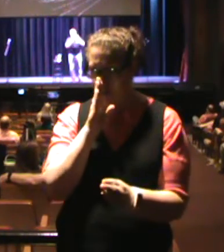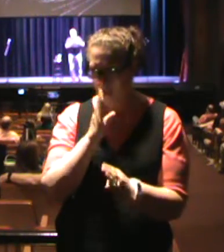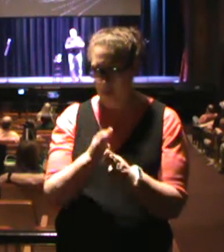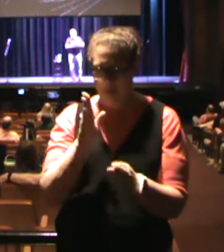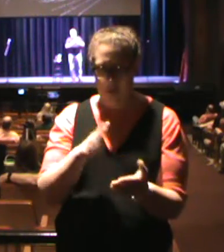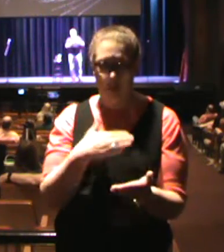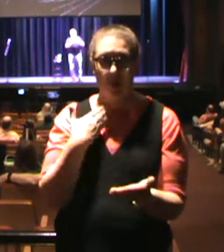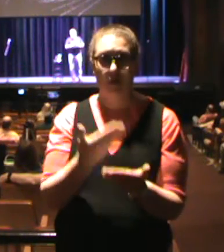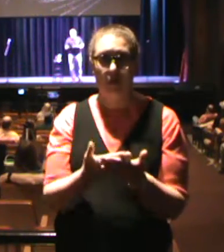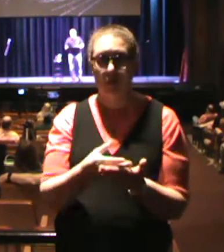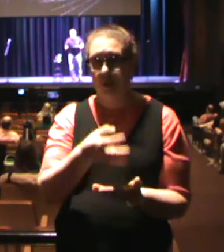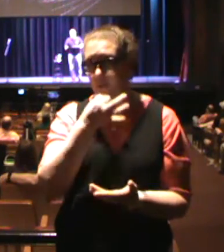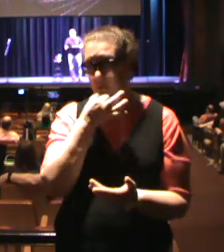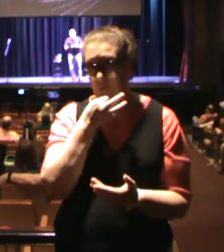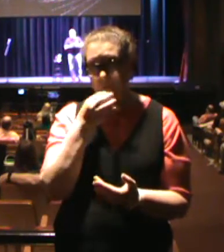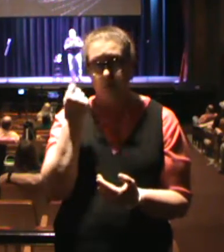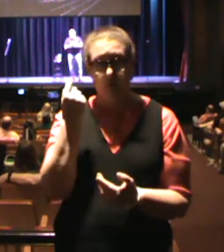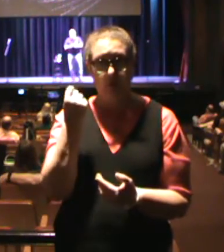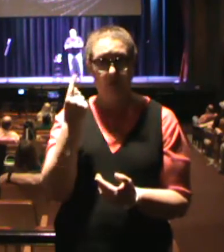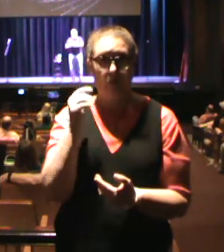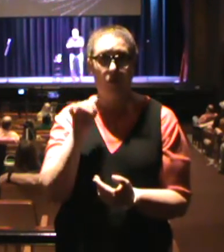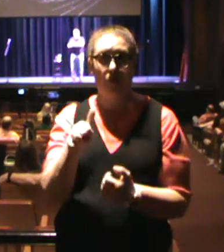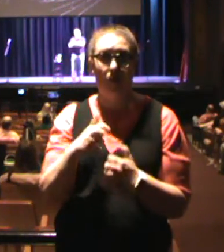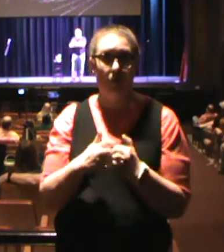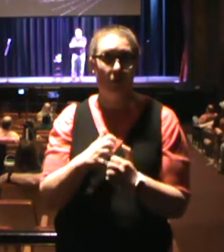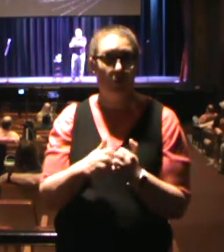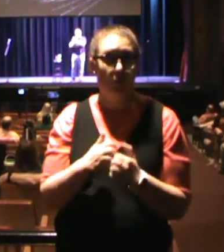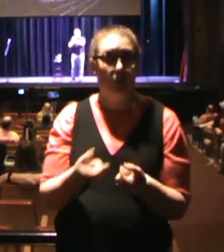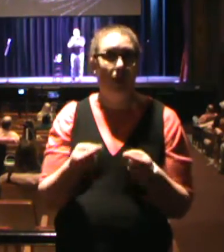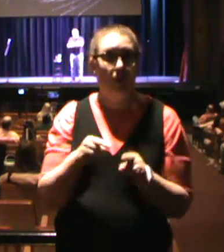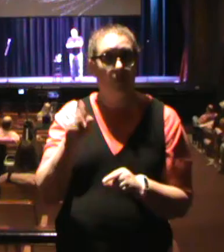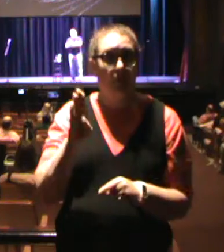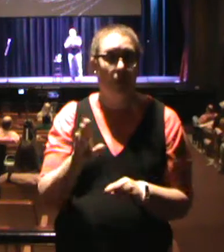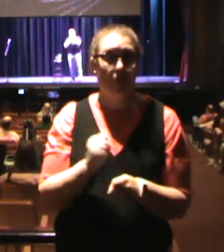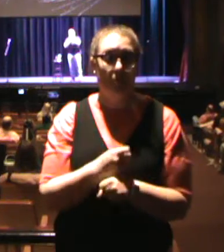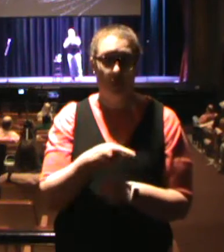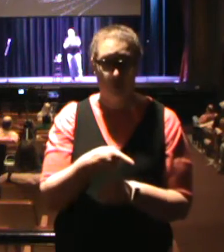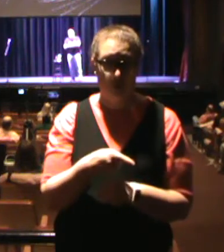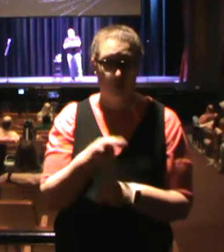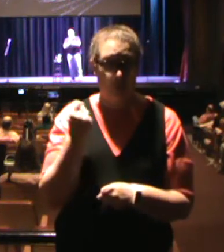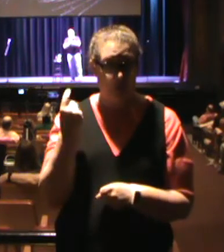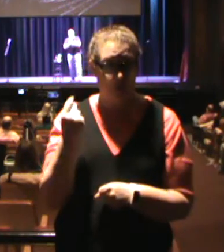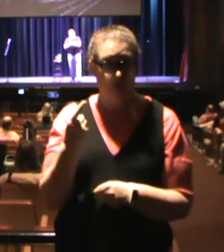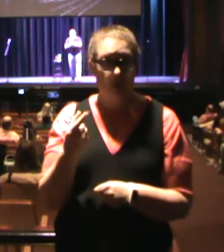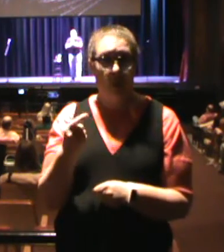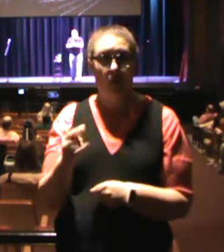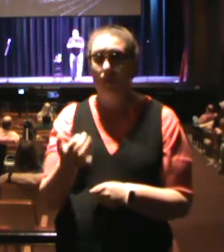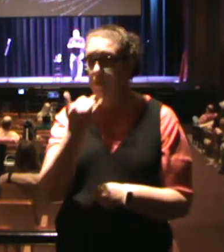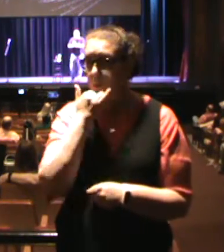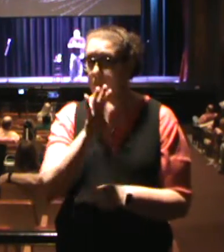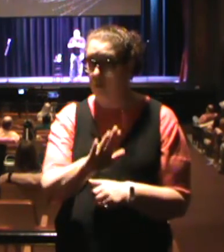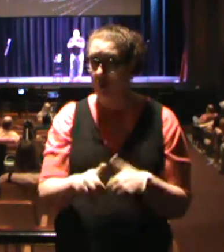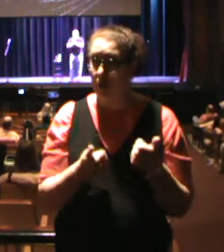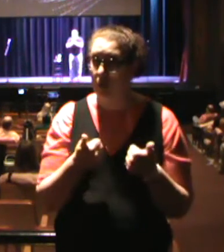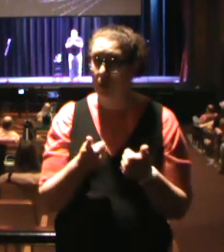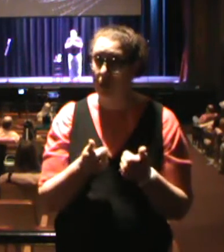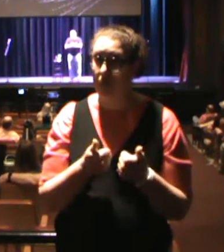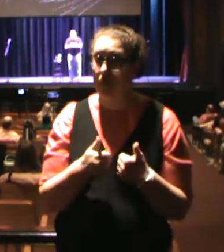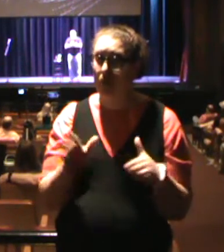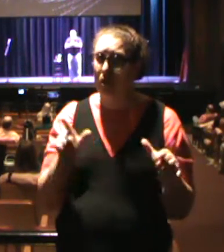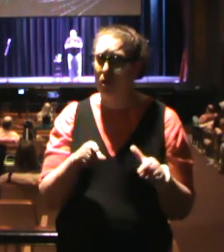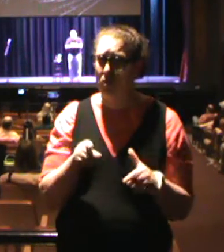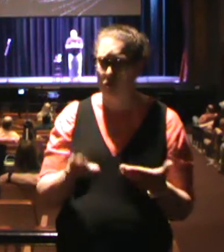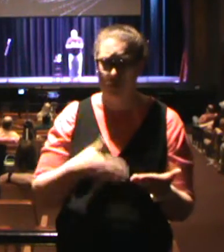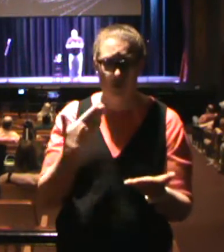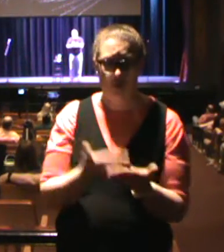became aware of the issue. The church, when God makes you aware of the shortcomings in your life, do you